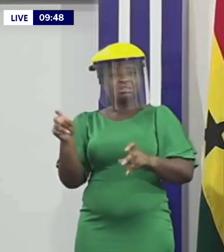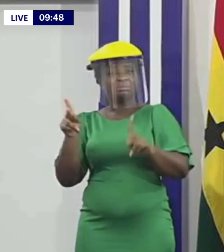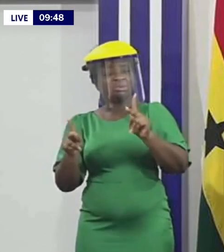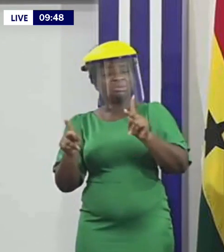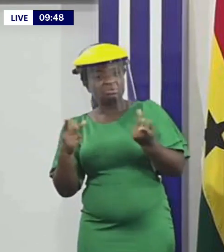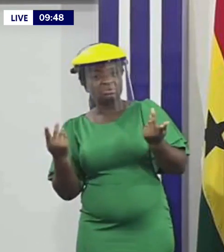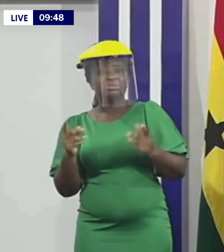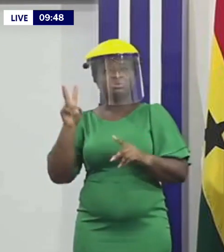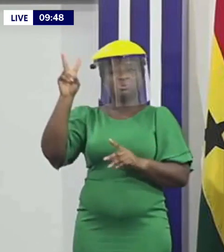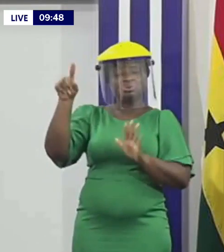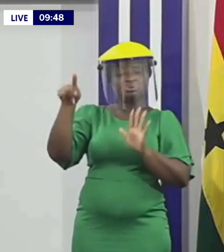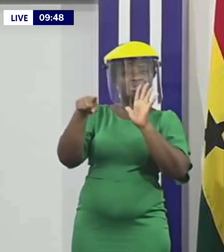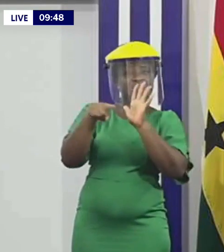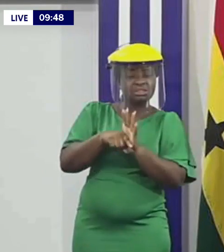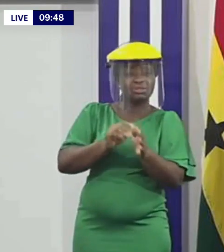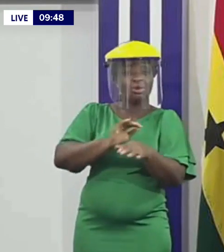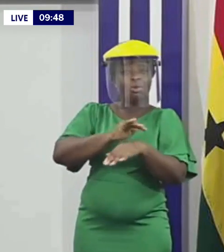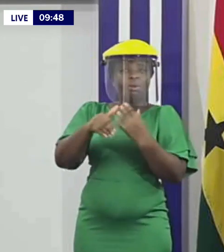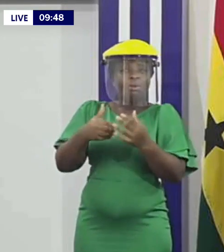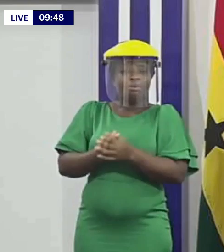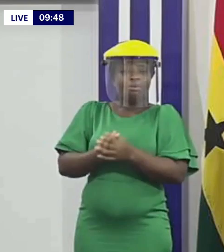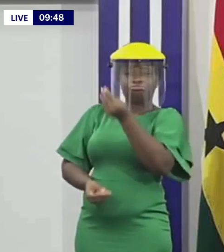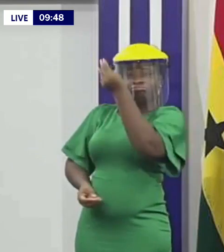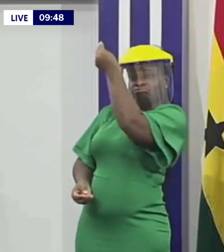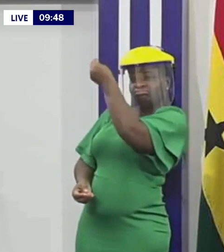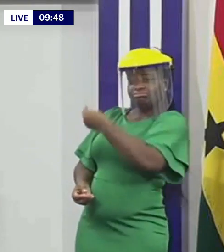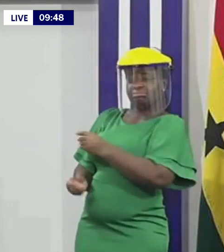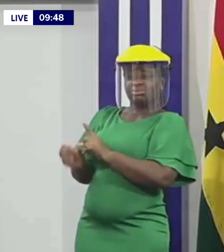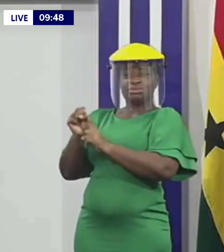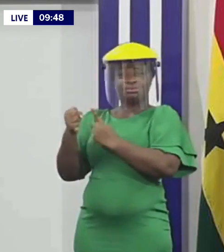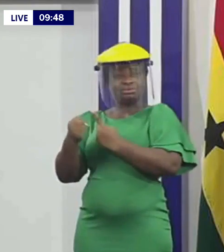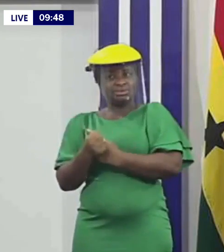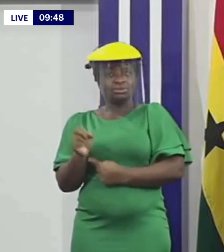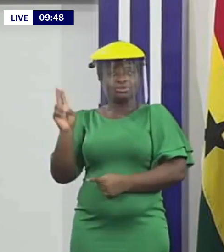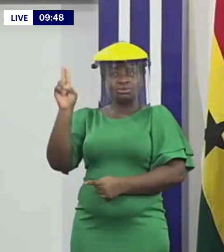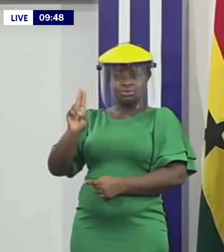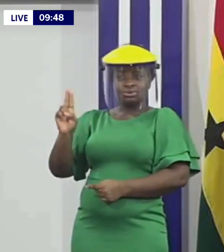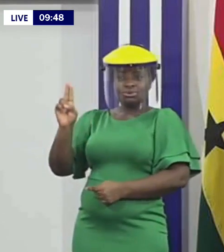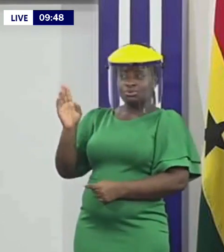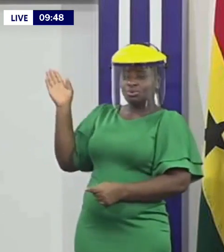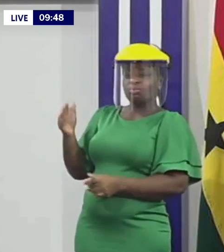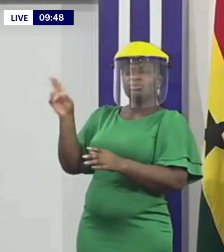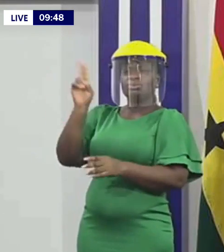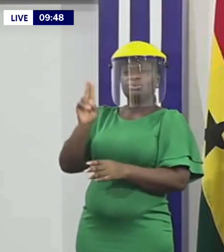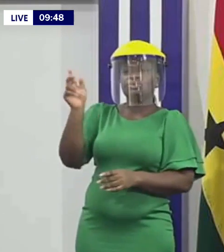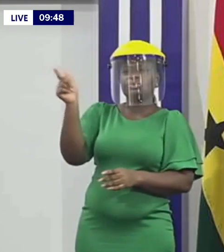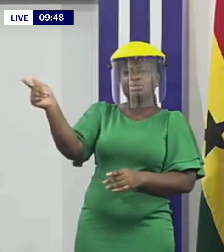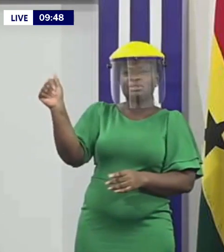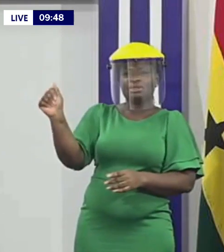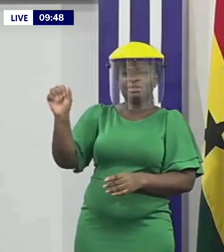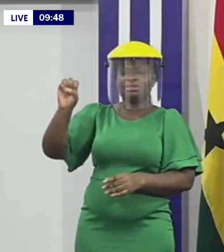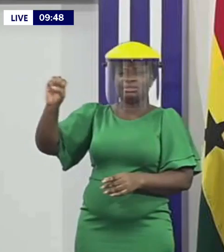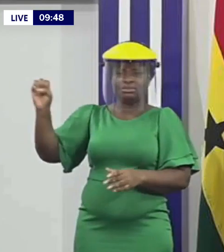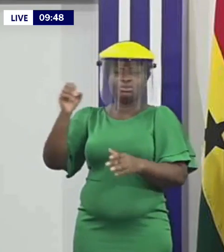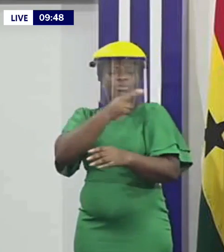tested 2 negative. These are the situation that we have. You use Ghana East Hospital, Muna Hospital, that is where